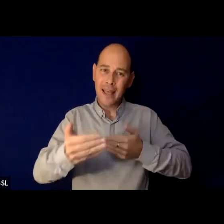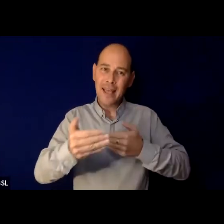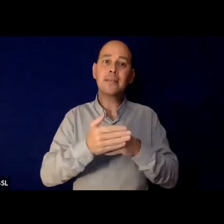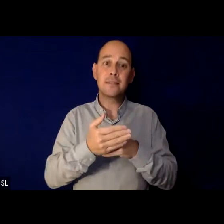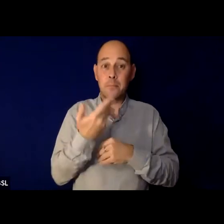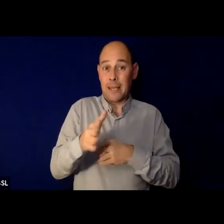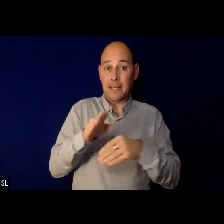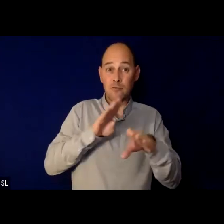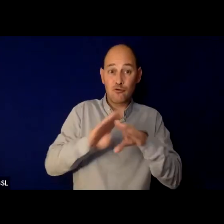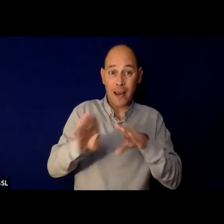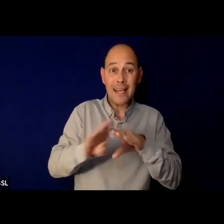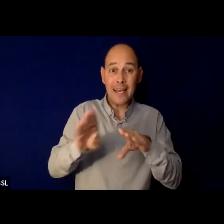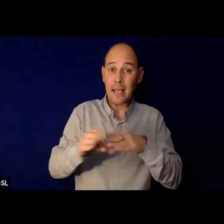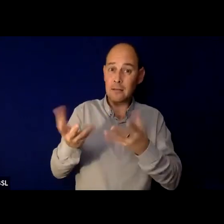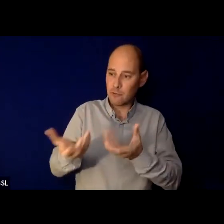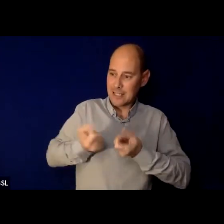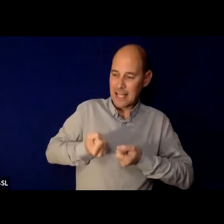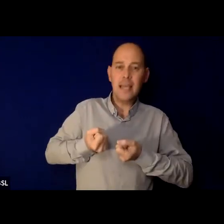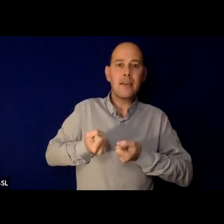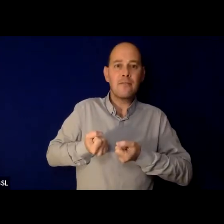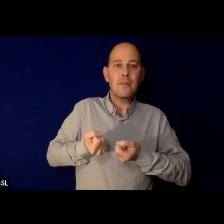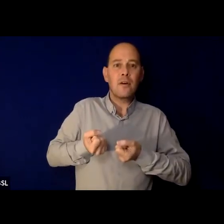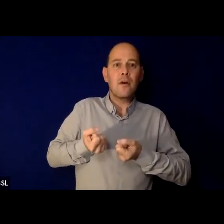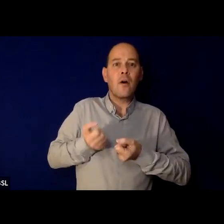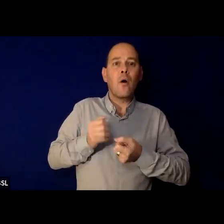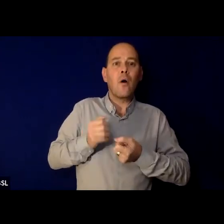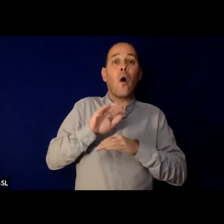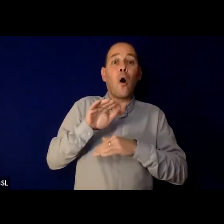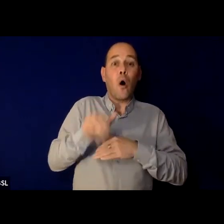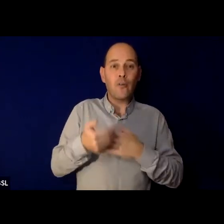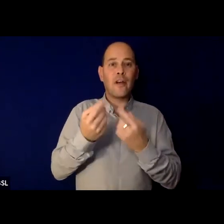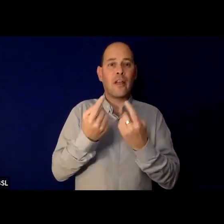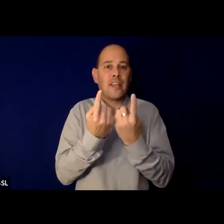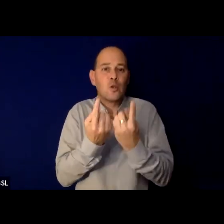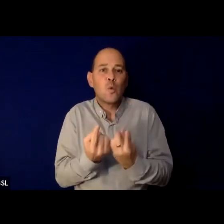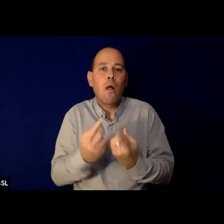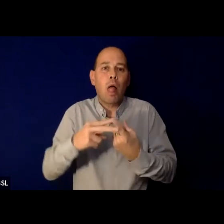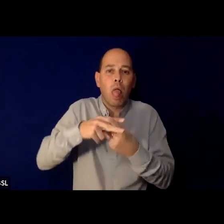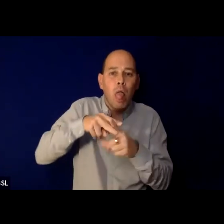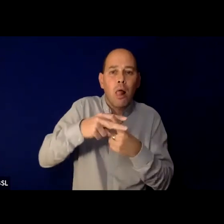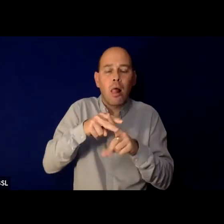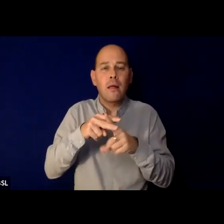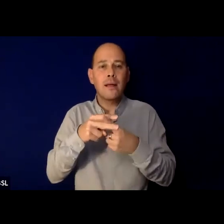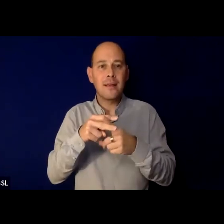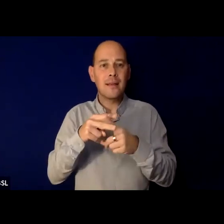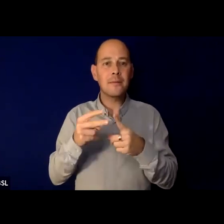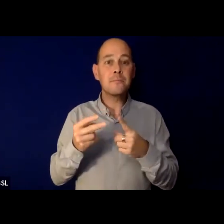on the assistive technology capacity tool from WHO tool, but since it is,